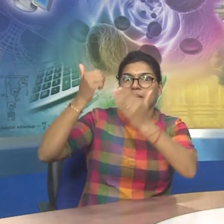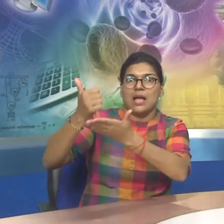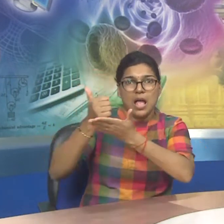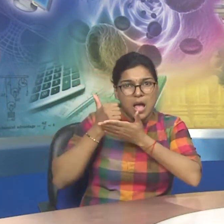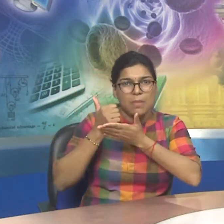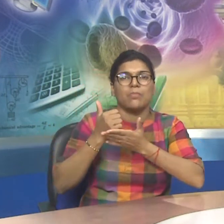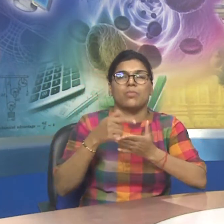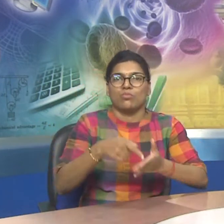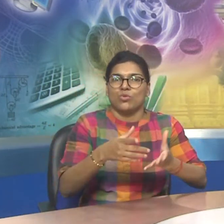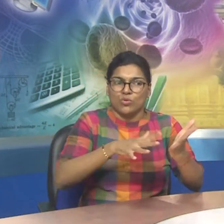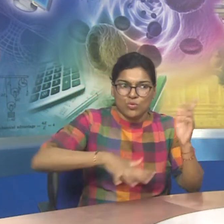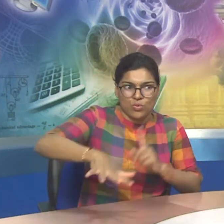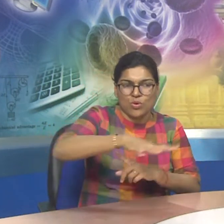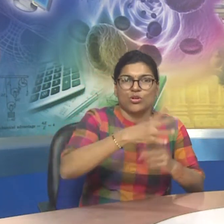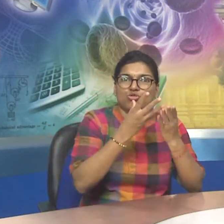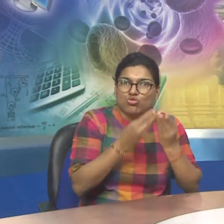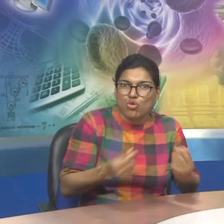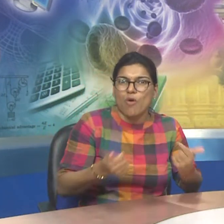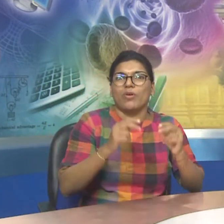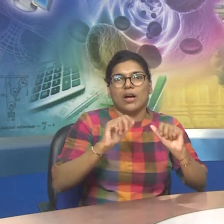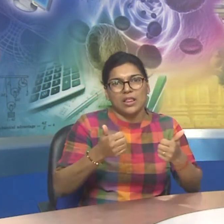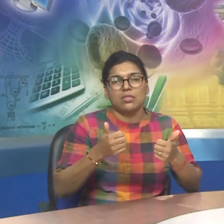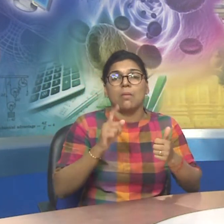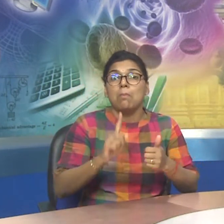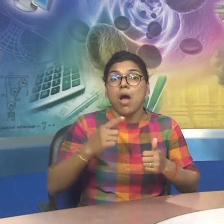destroying the world by making arms.